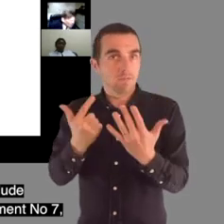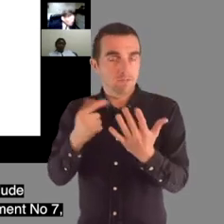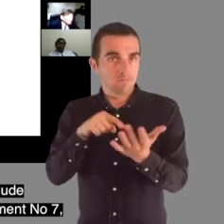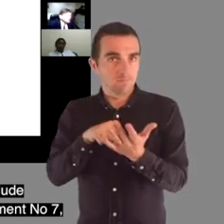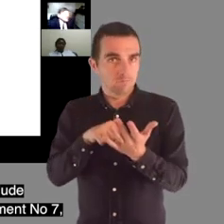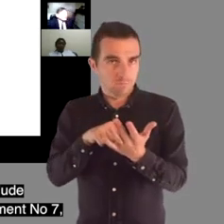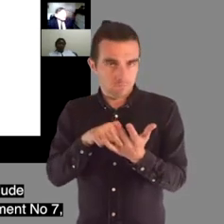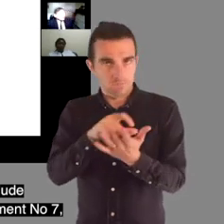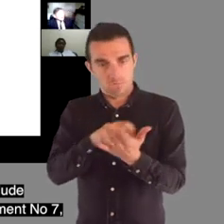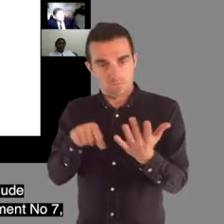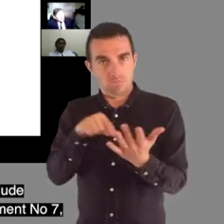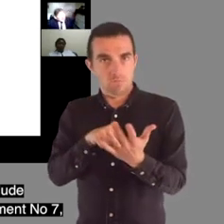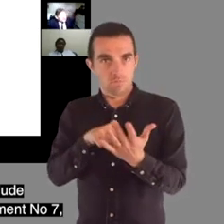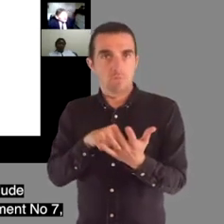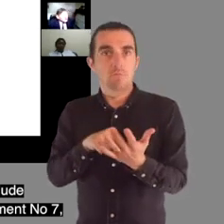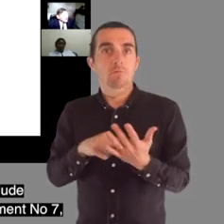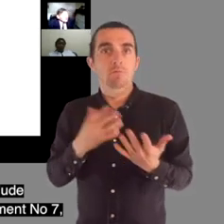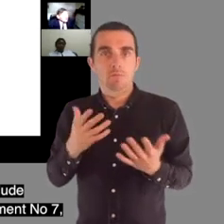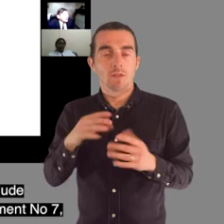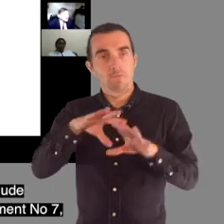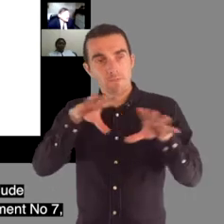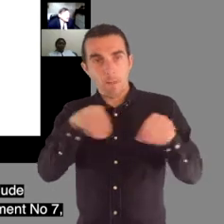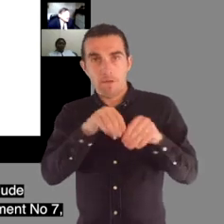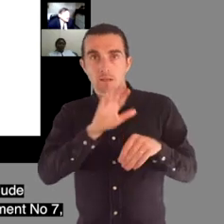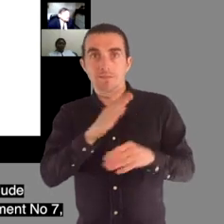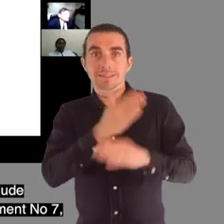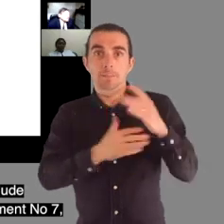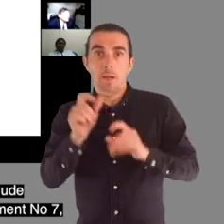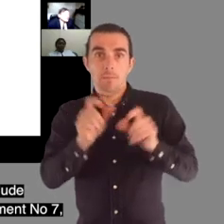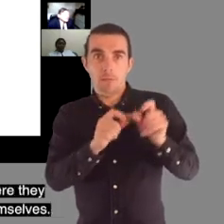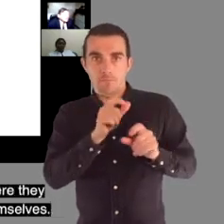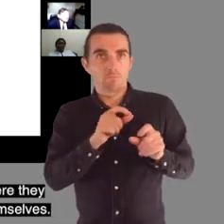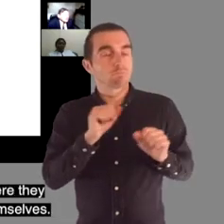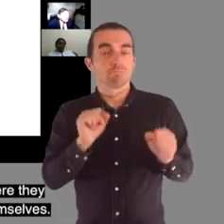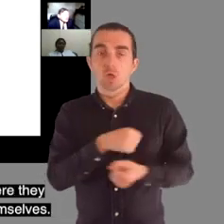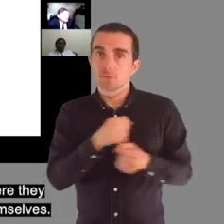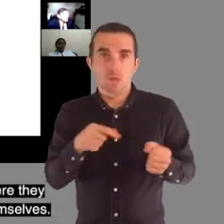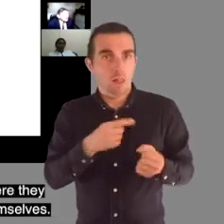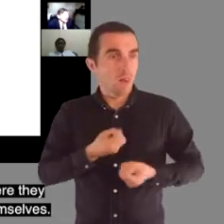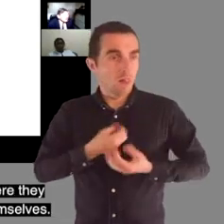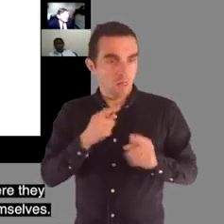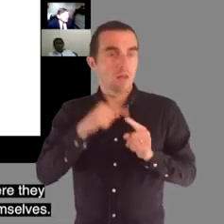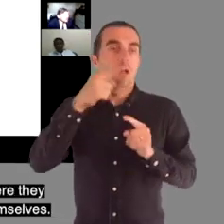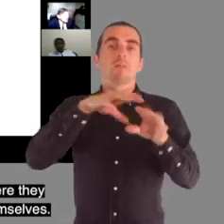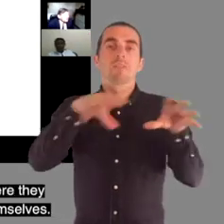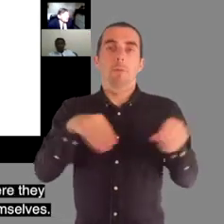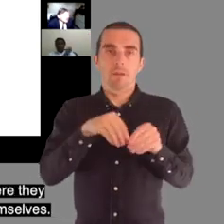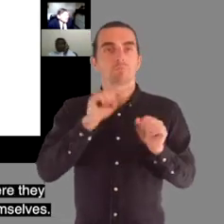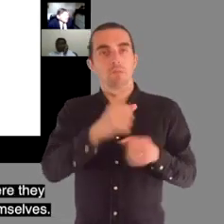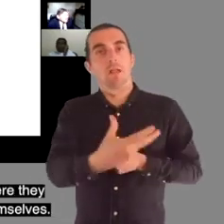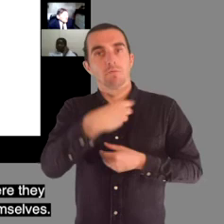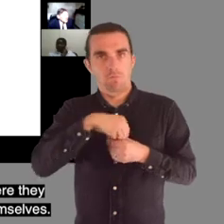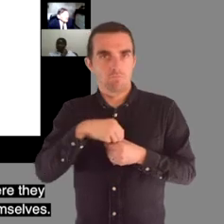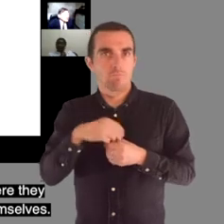would include, under the UNCRPD General Comment number 7, families of